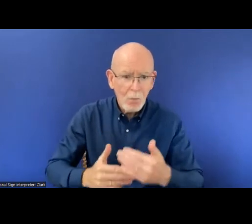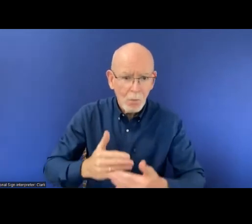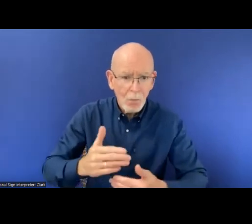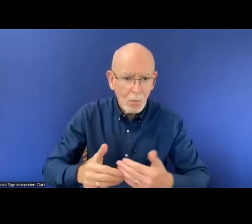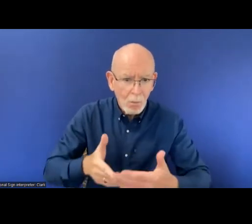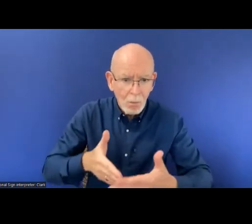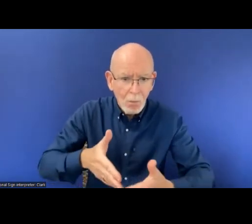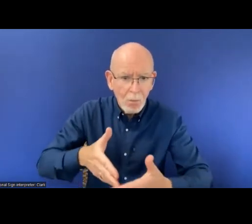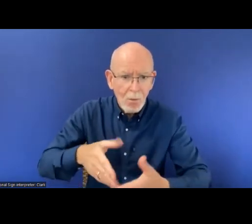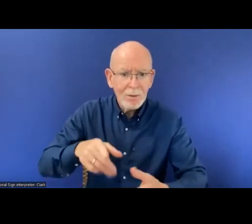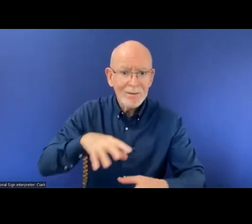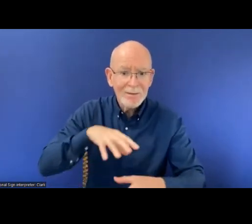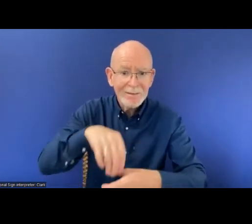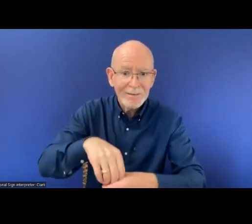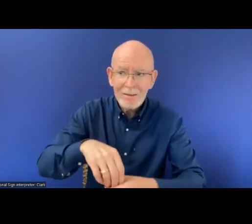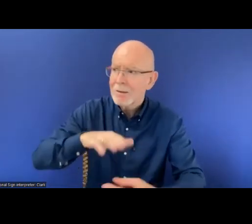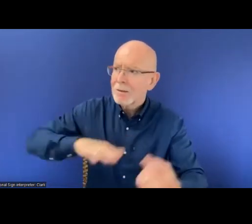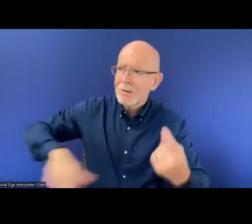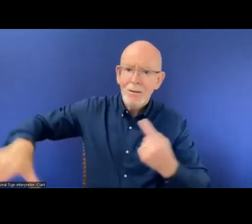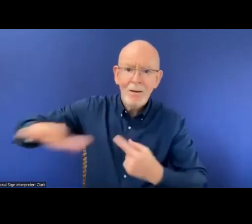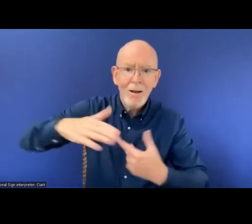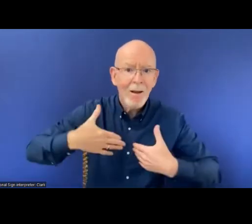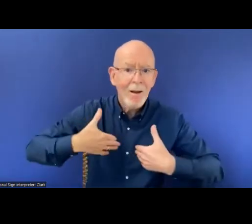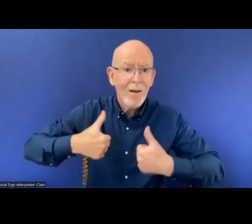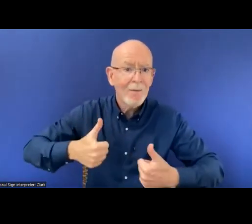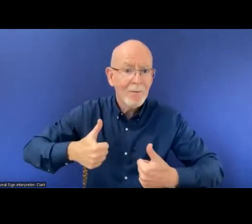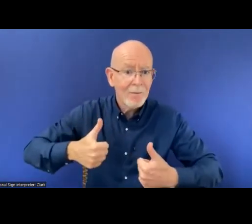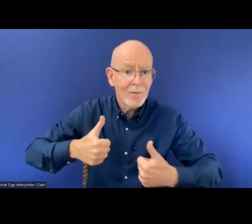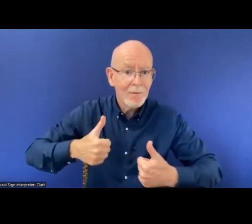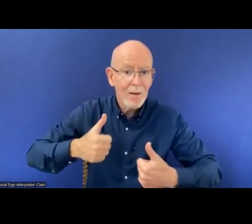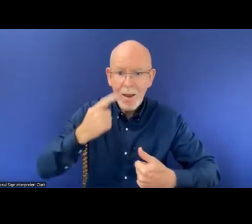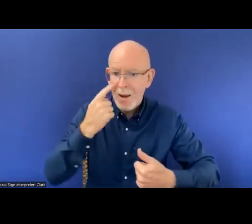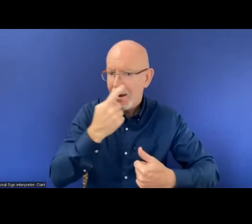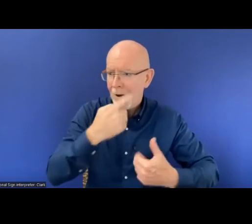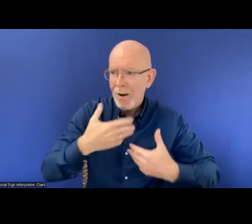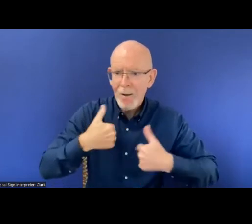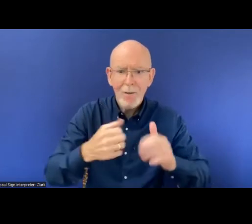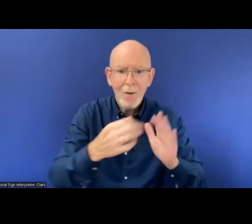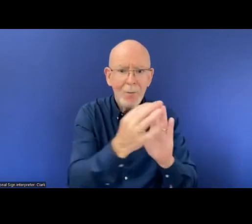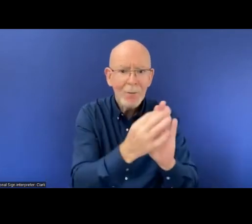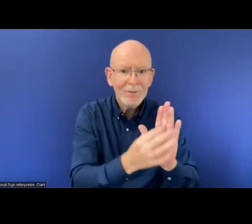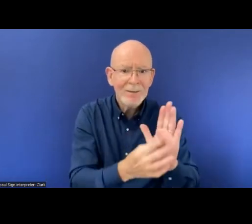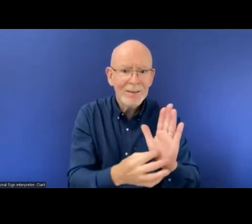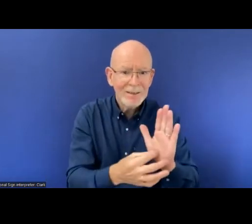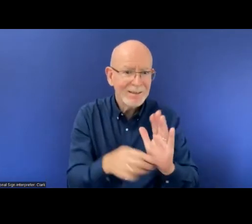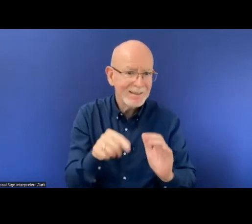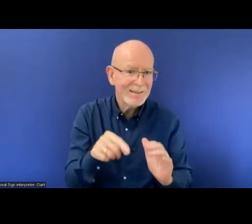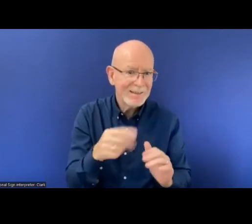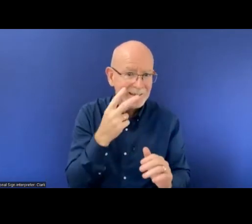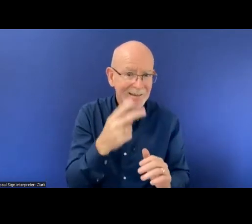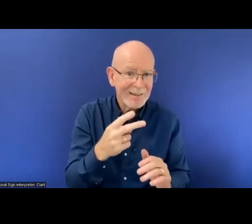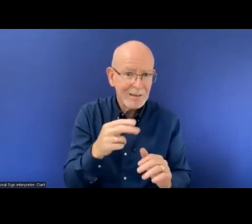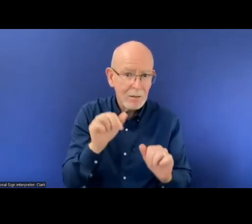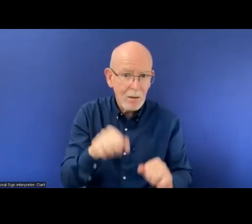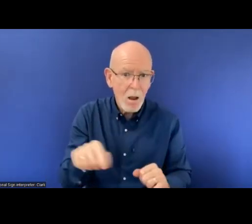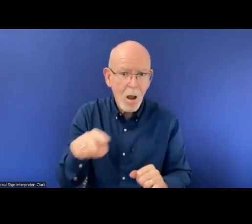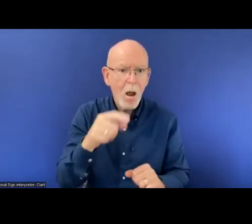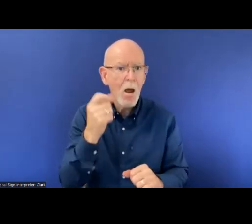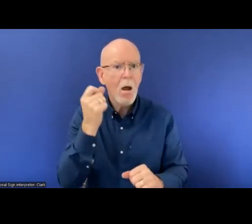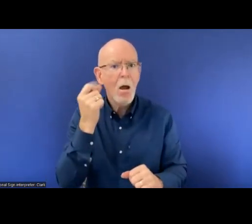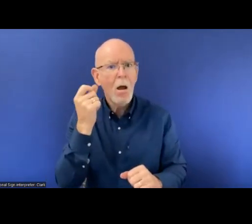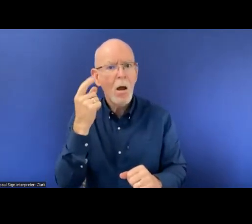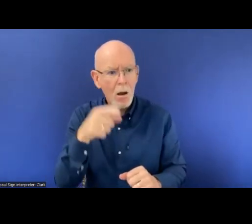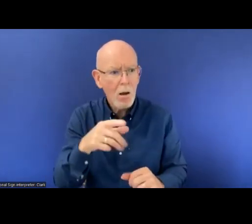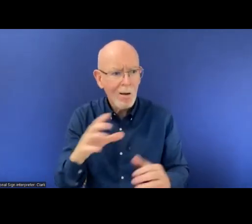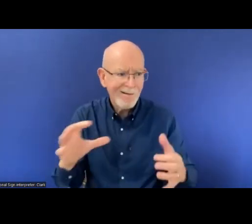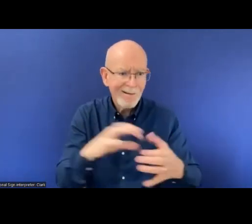from commitment to action? And the point is this: now is the time to mobilize around the